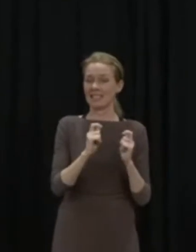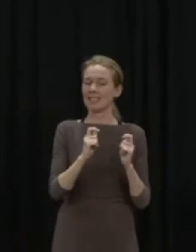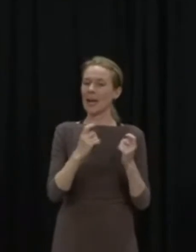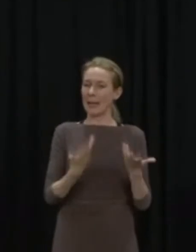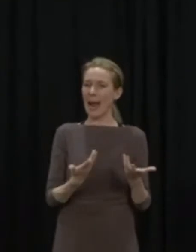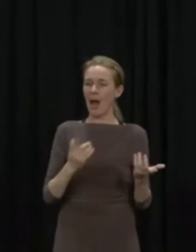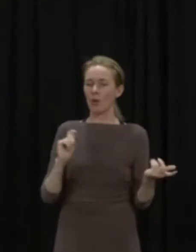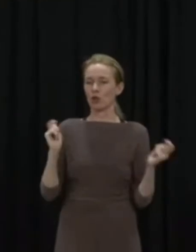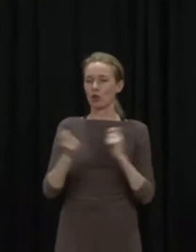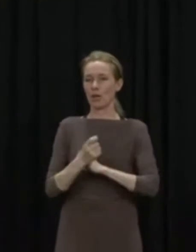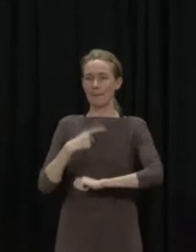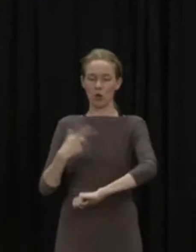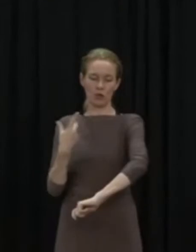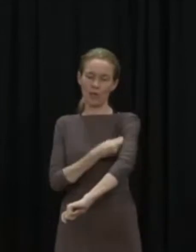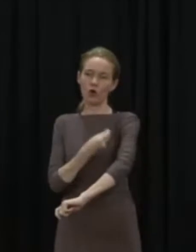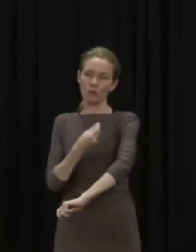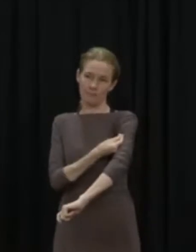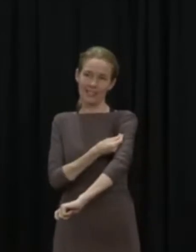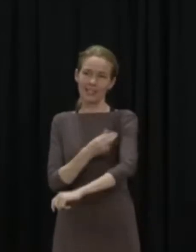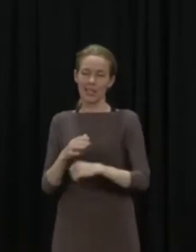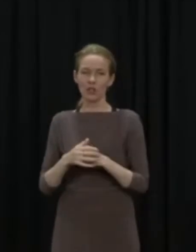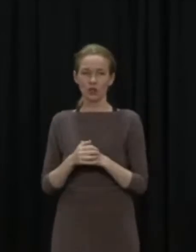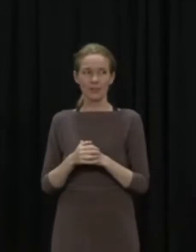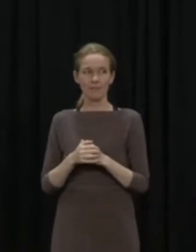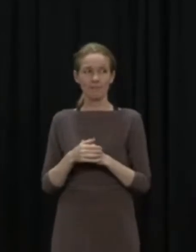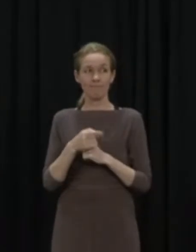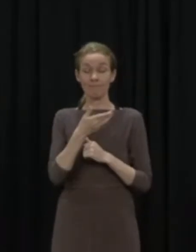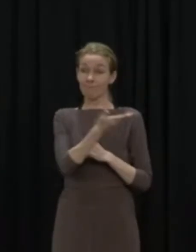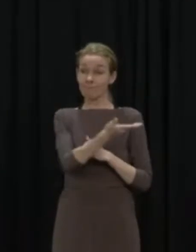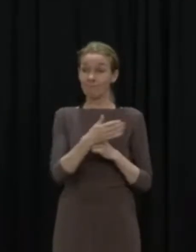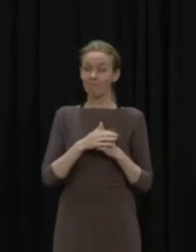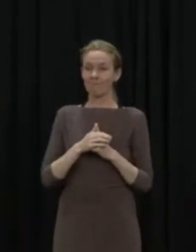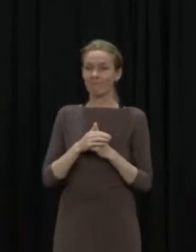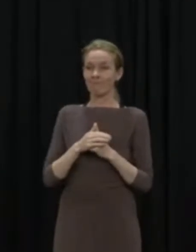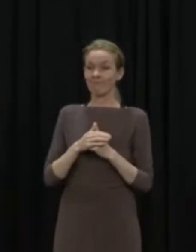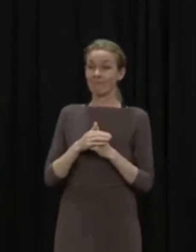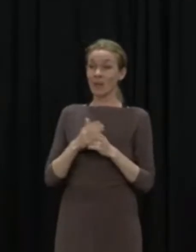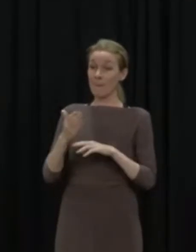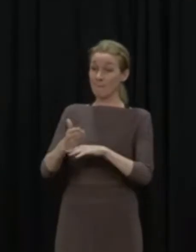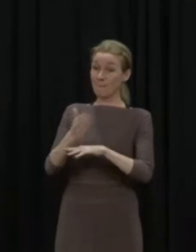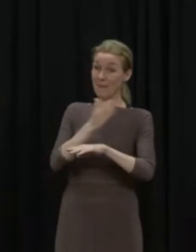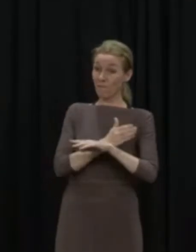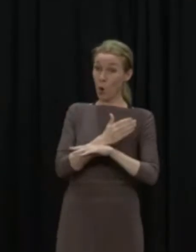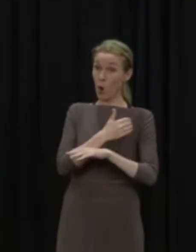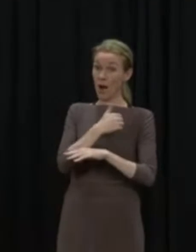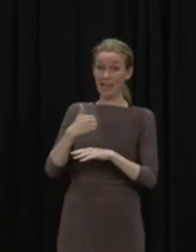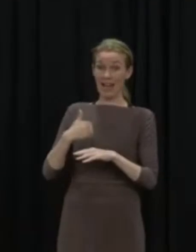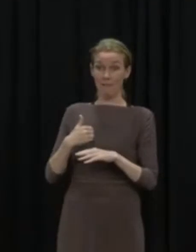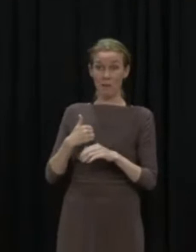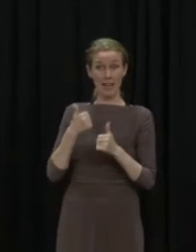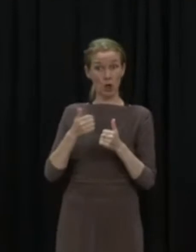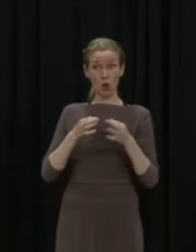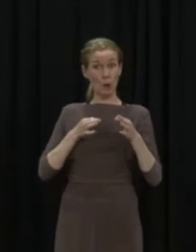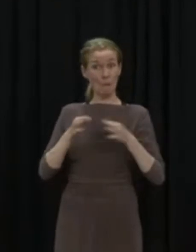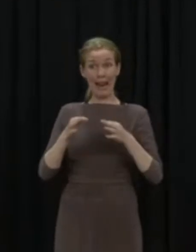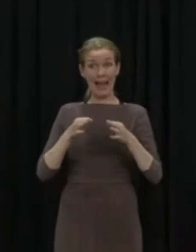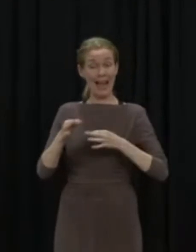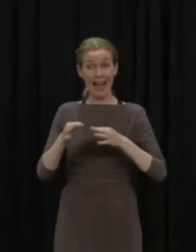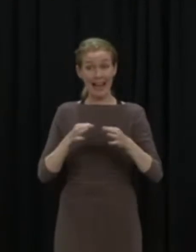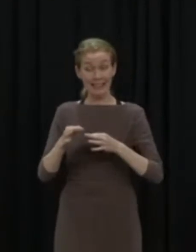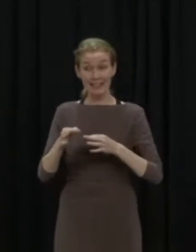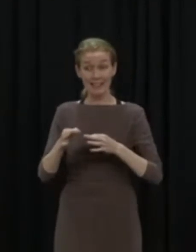naturally with the elimination strategy, we were focused on, and that was the right strategy, we were focused on the best tests. And